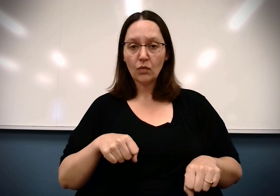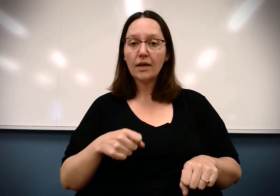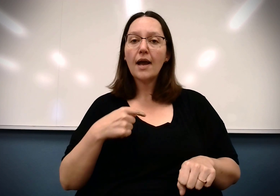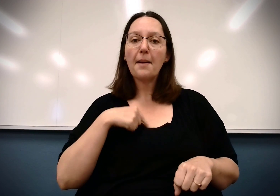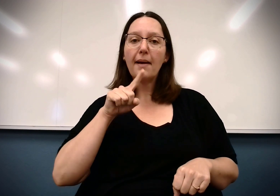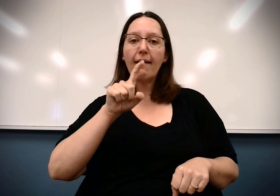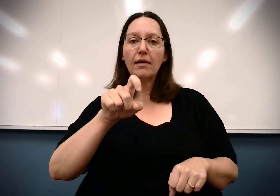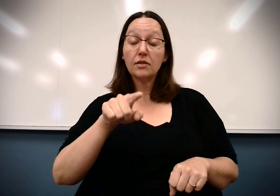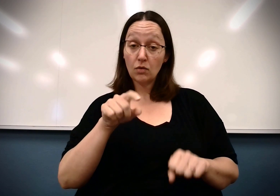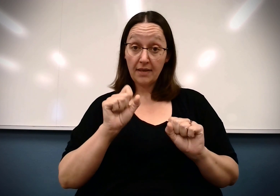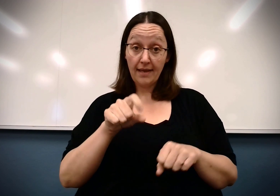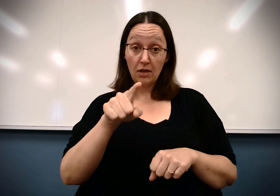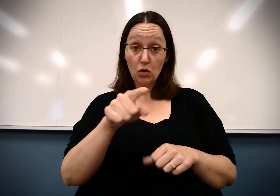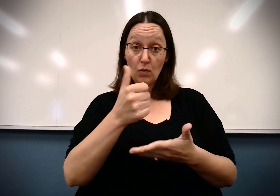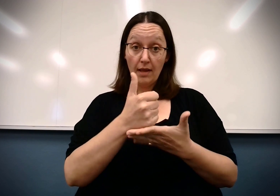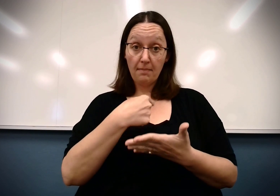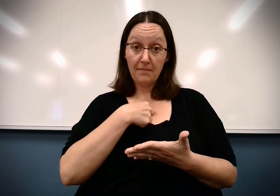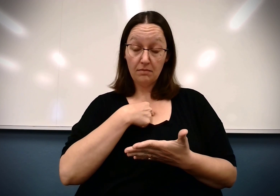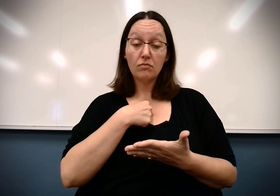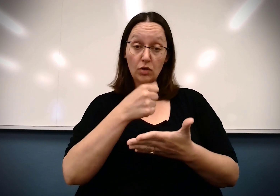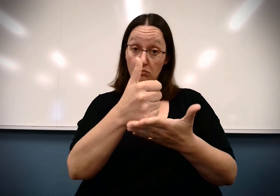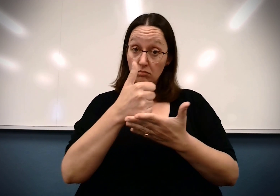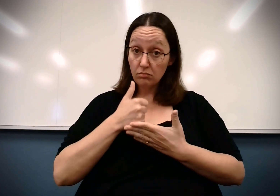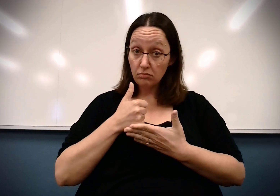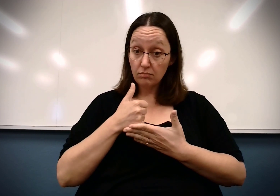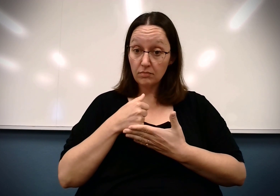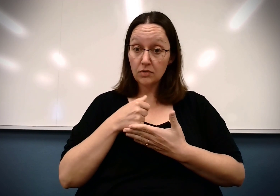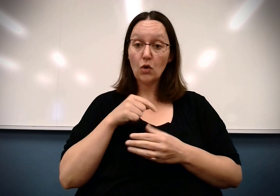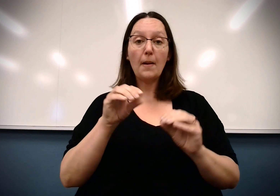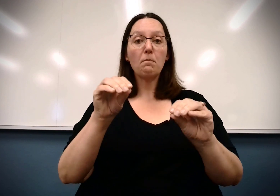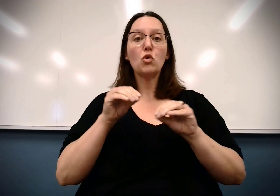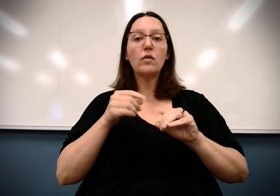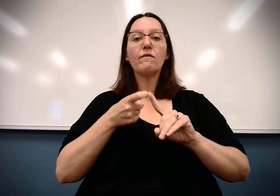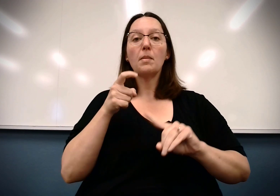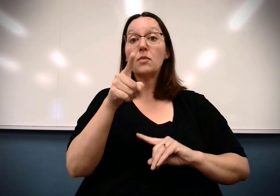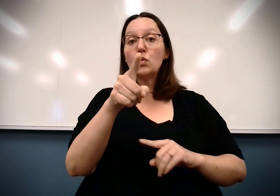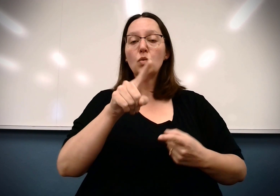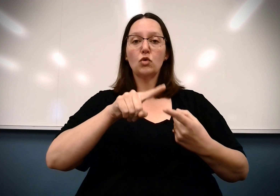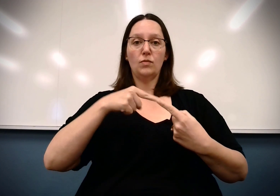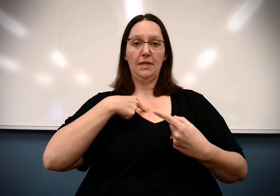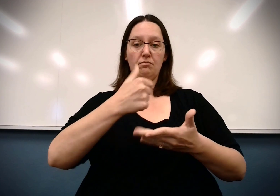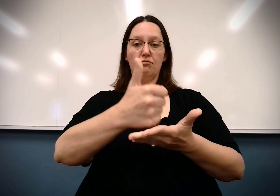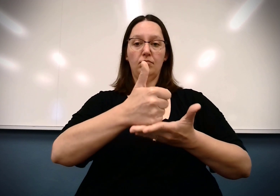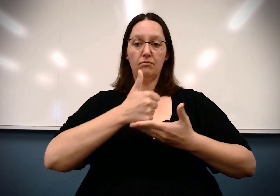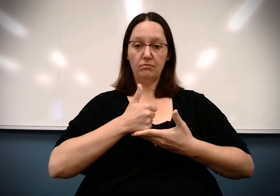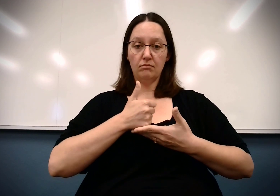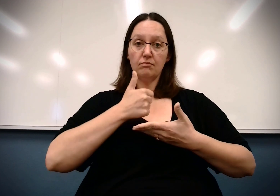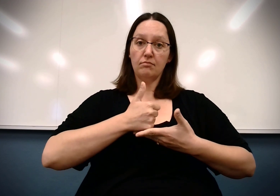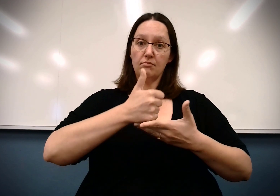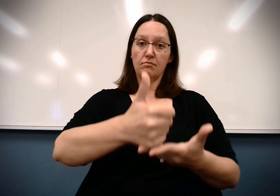Can? I'm asking, can you help me? I'm moving from you to me. You help